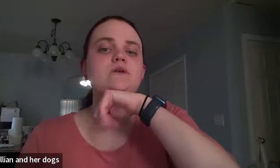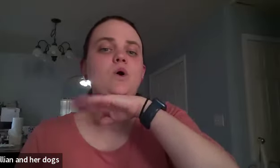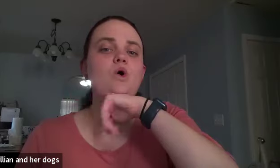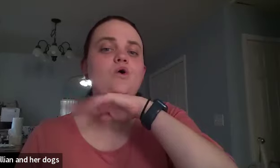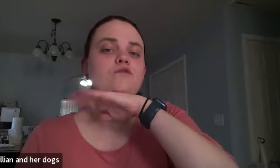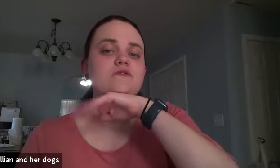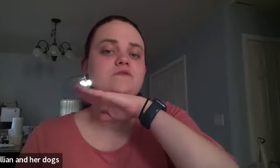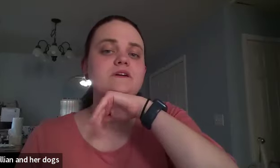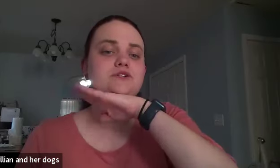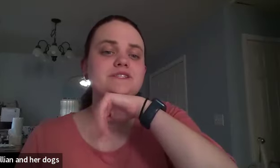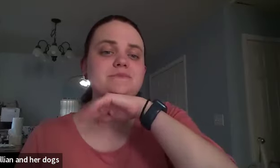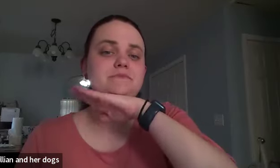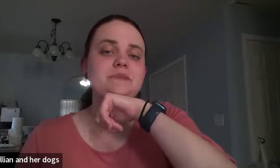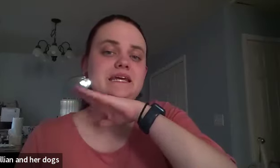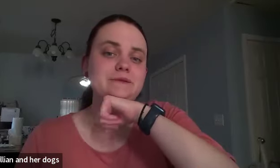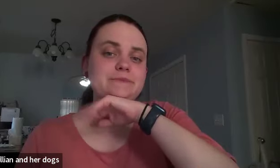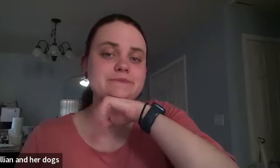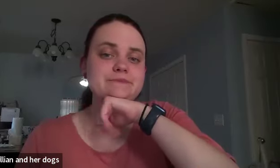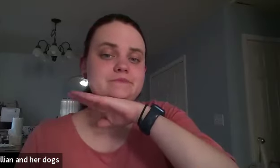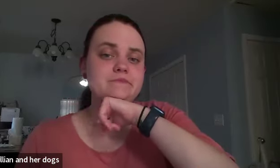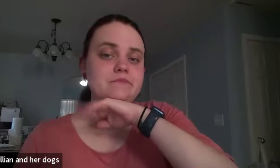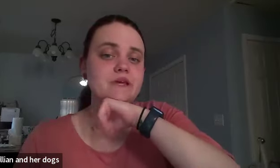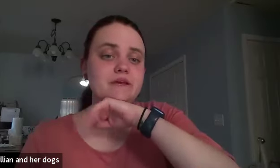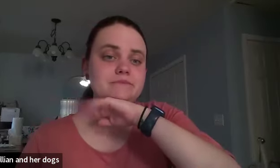bend all 4 of your fingers. Pig. Pig.